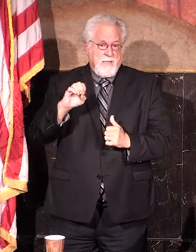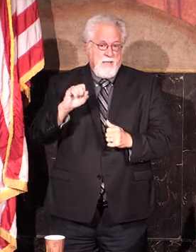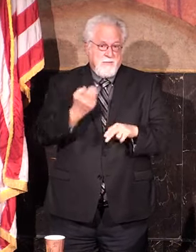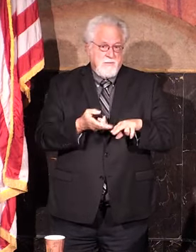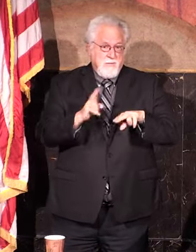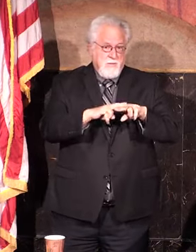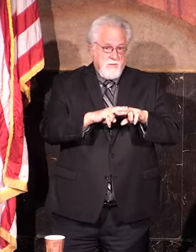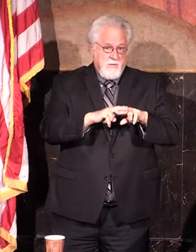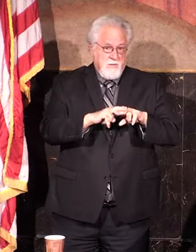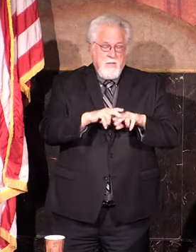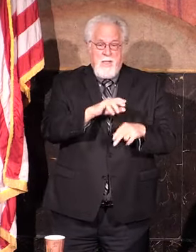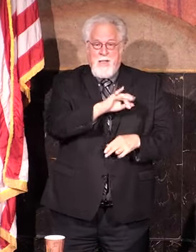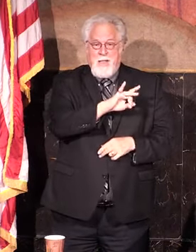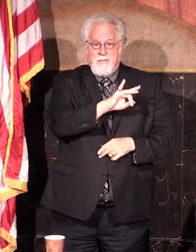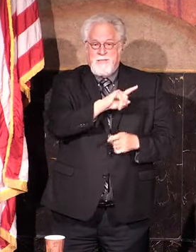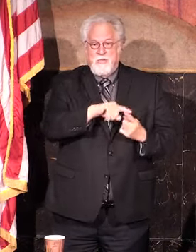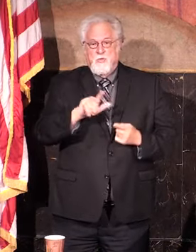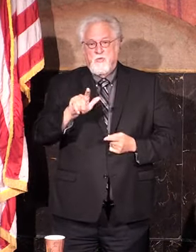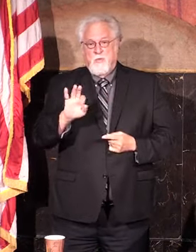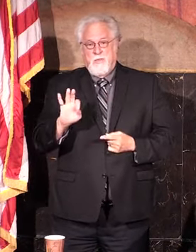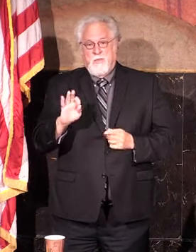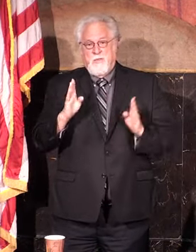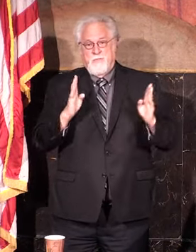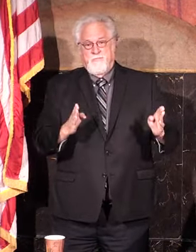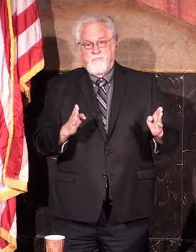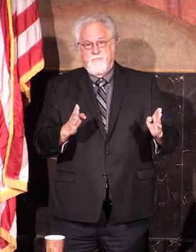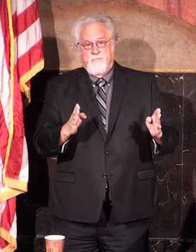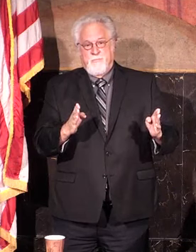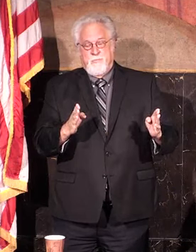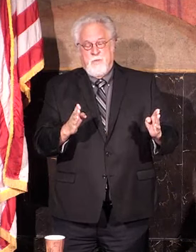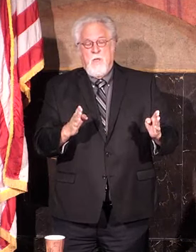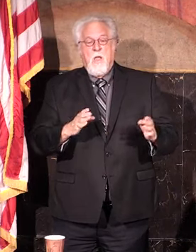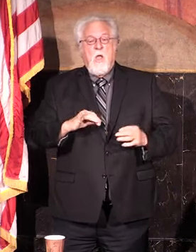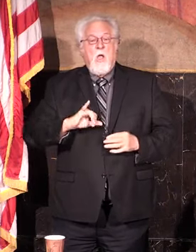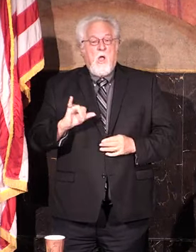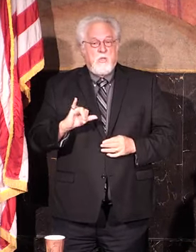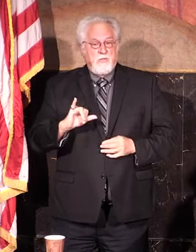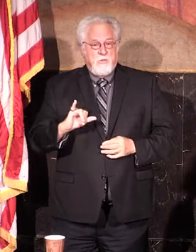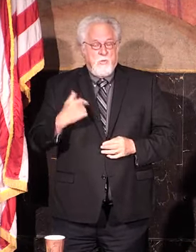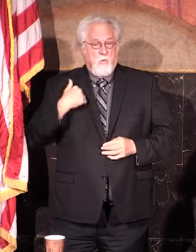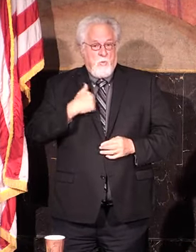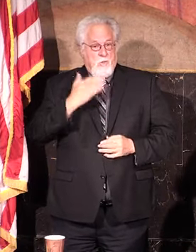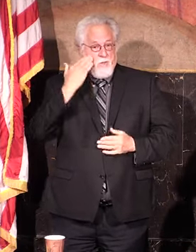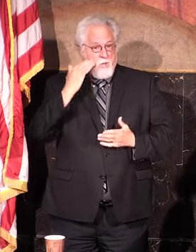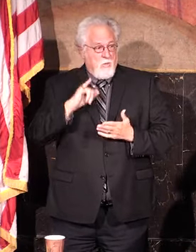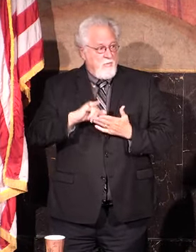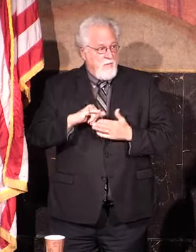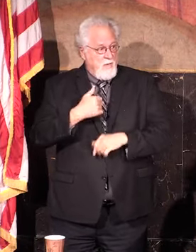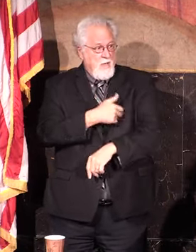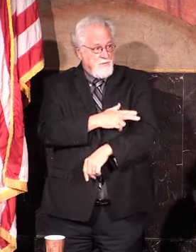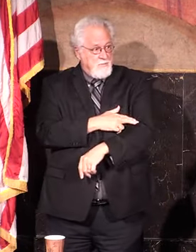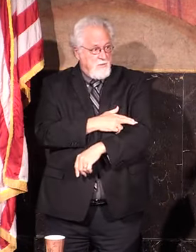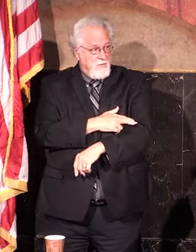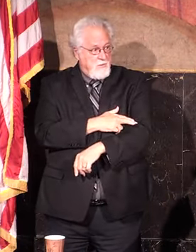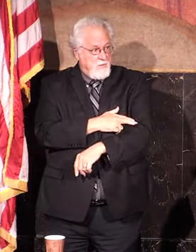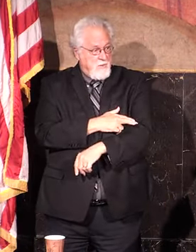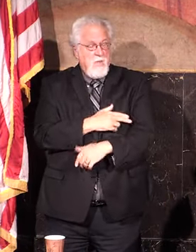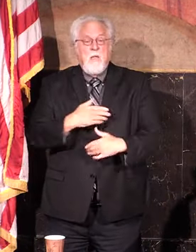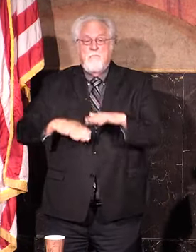increases is the 18 to 29 year old age group. Also, what we do know is that our hospitals